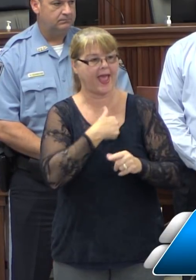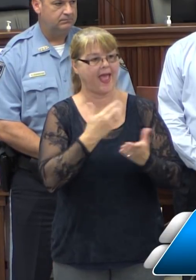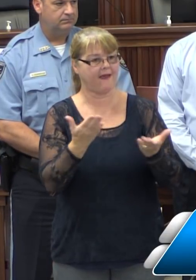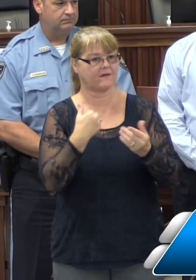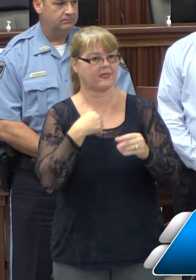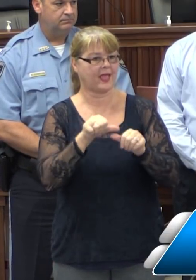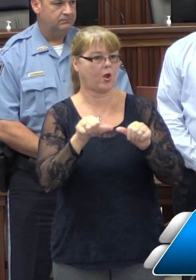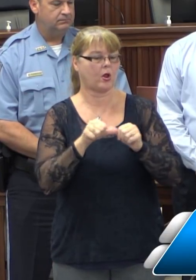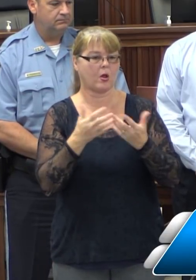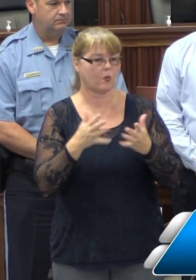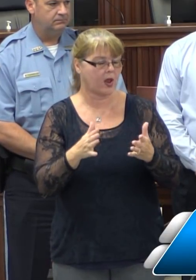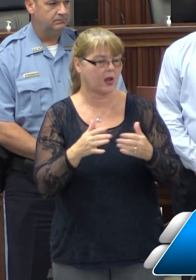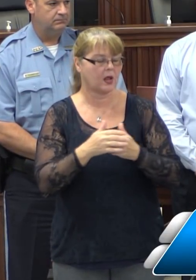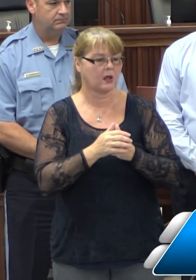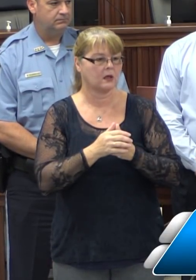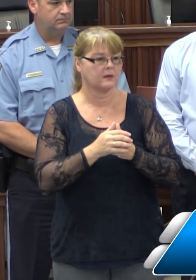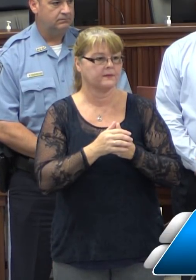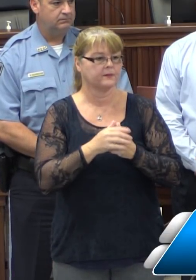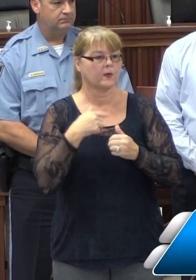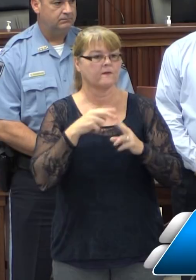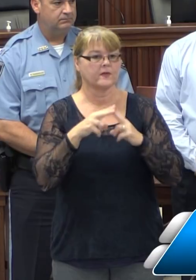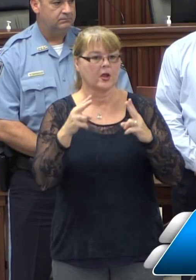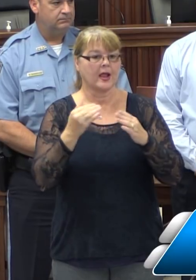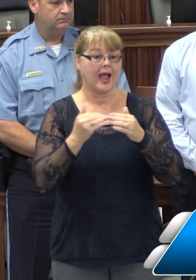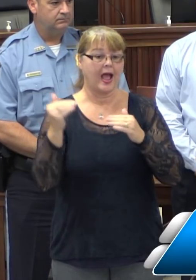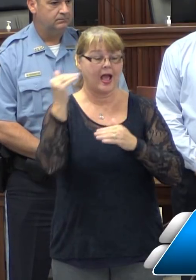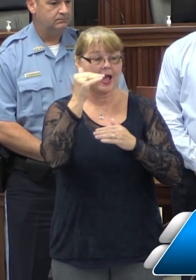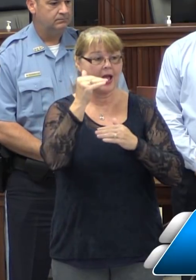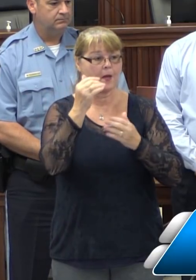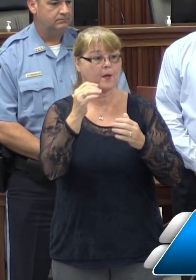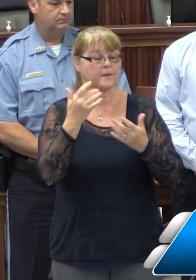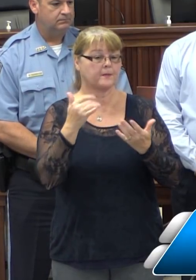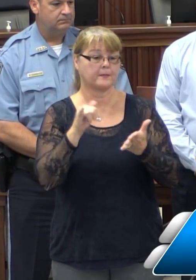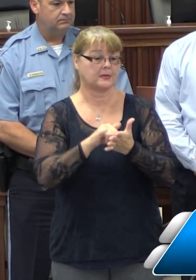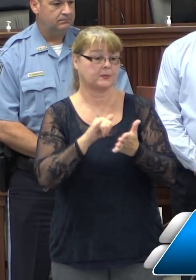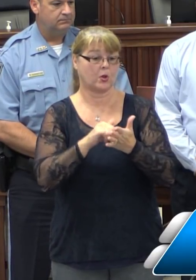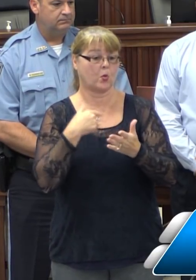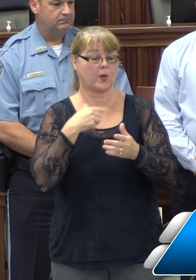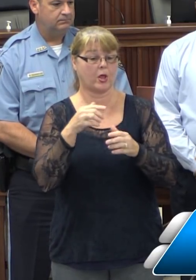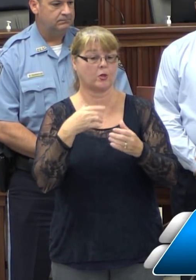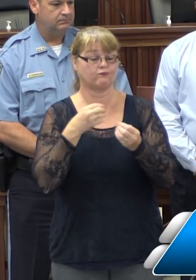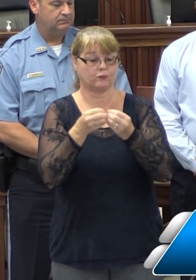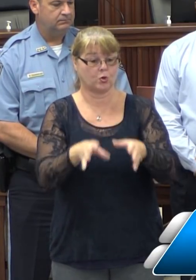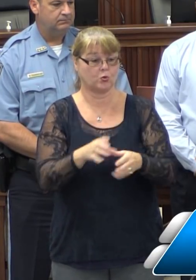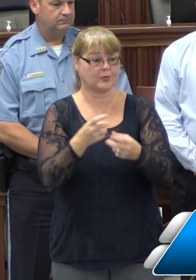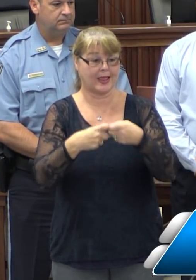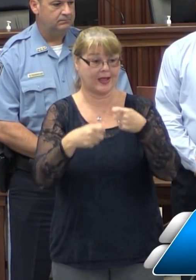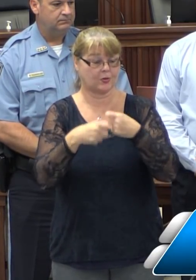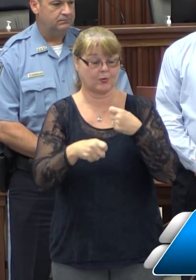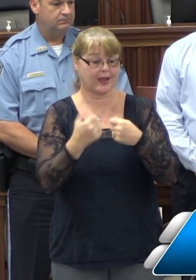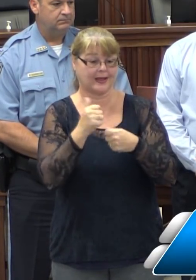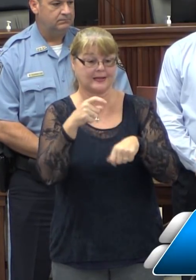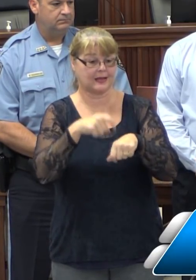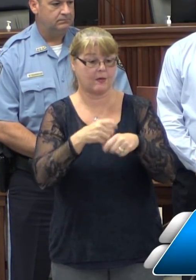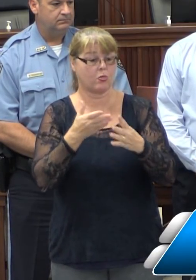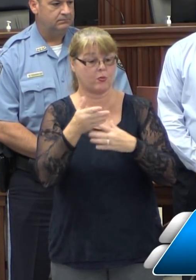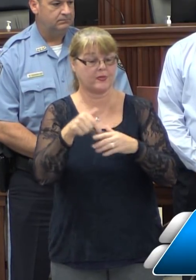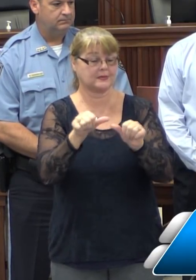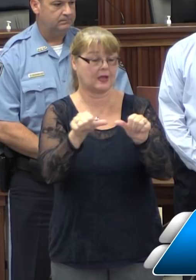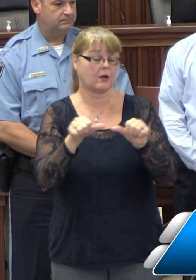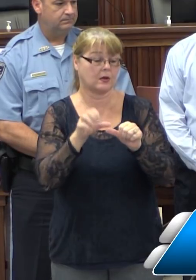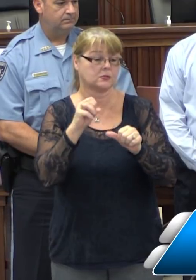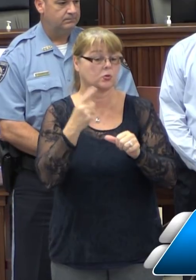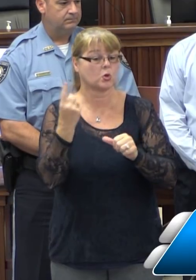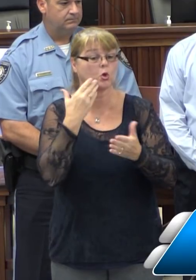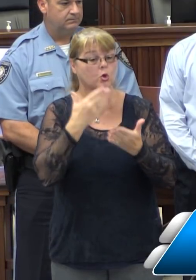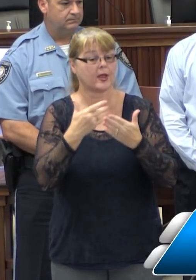here, we have a very high probability of losing power for any event that comes through Chatham County. So it's always good to have